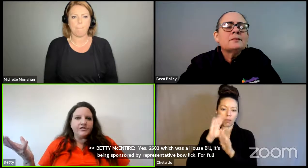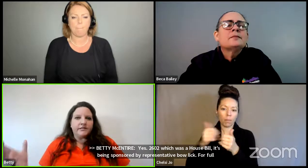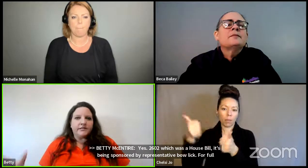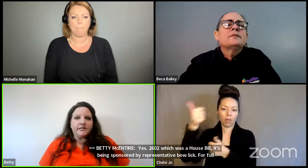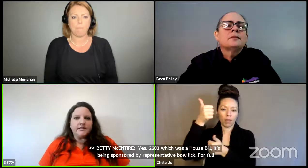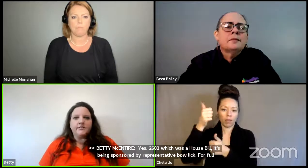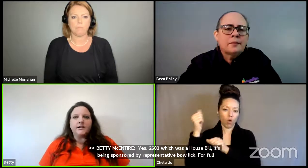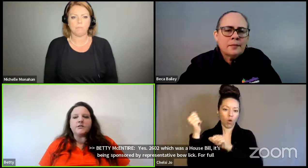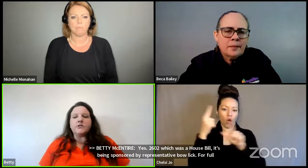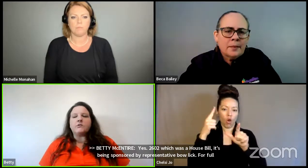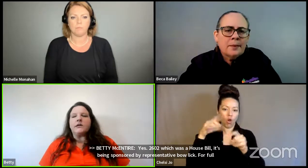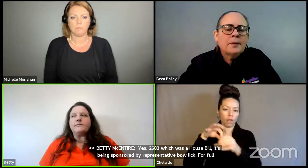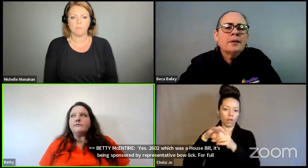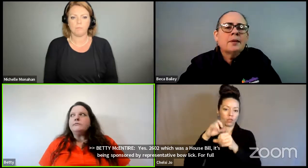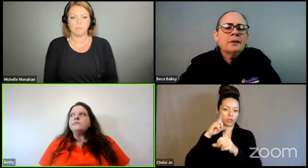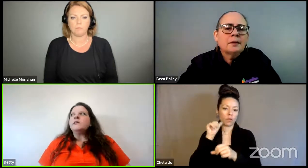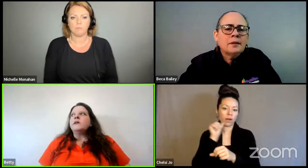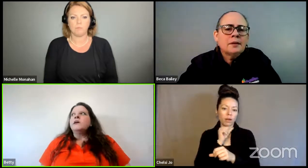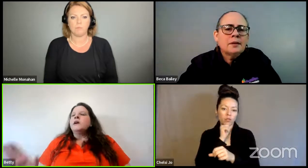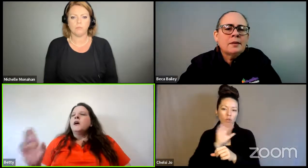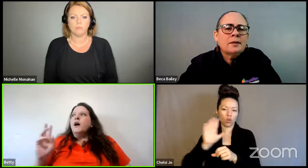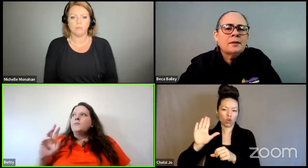all elections in the state of Arizona.